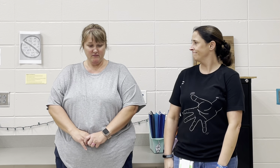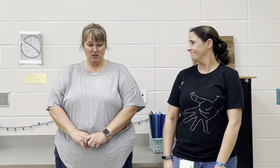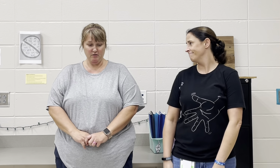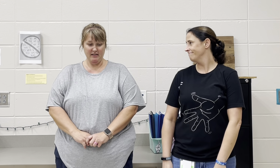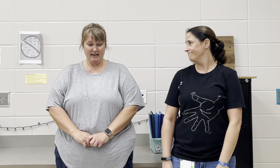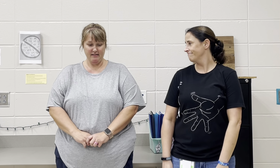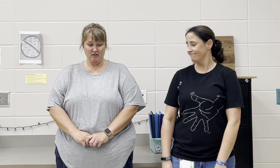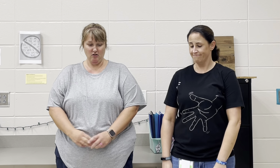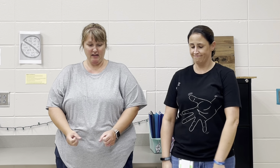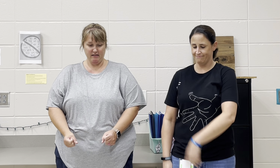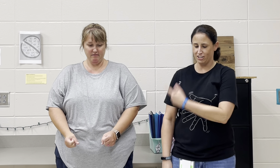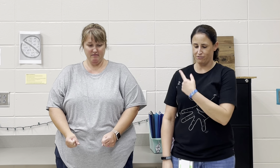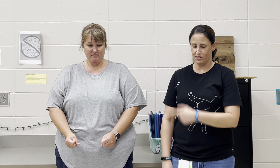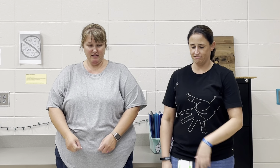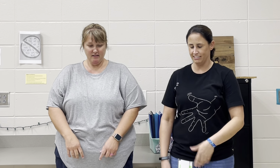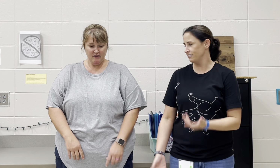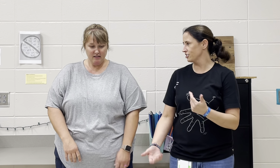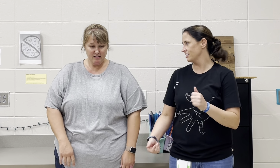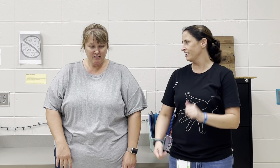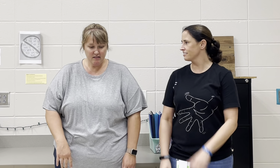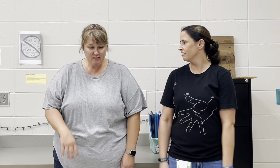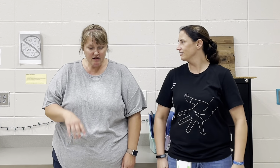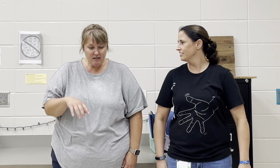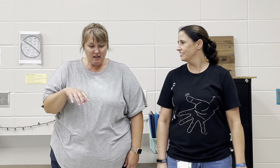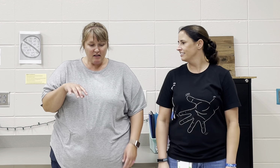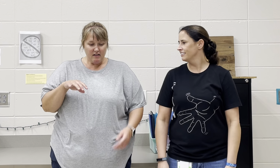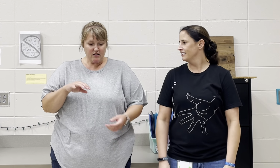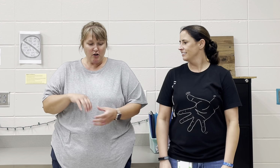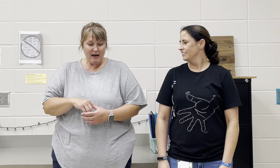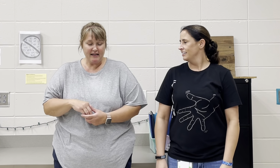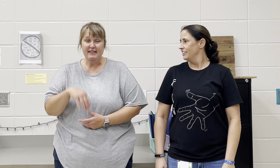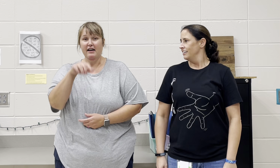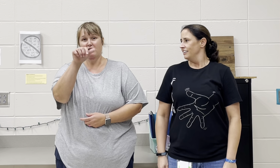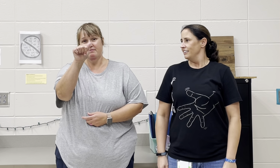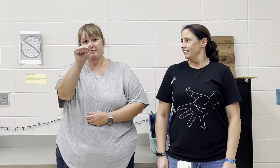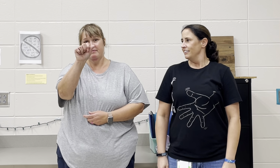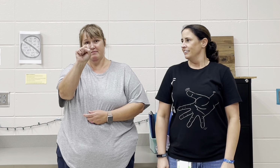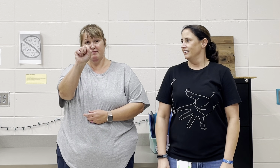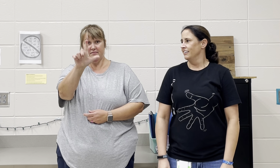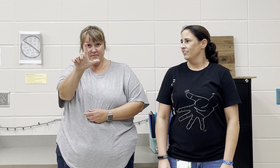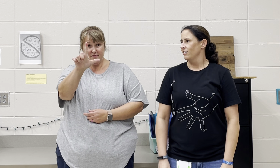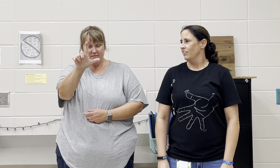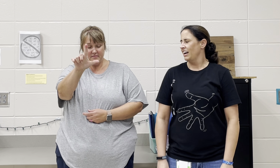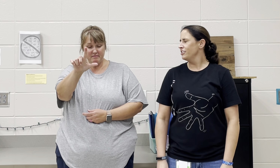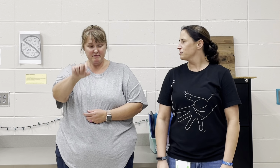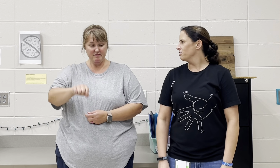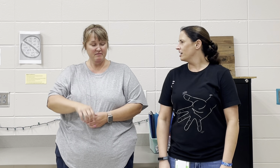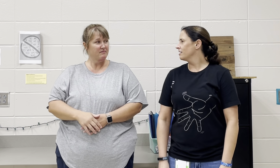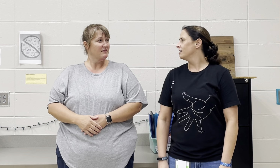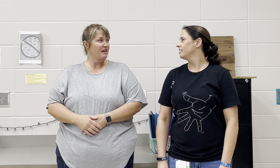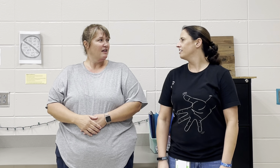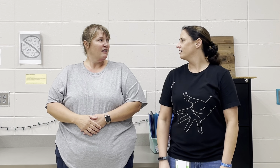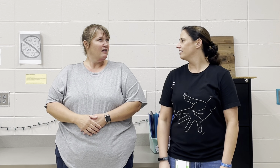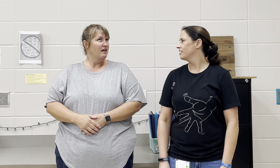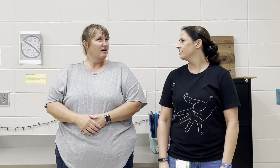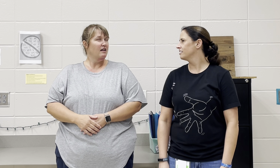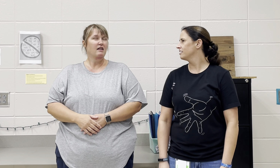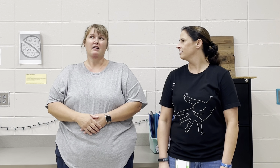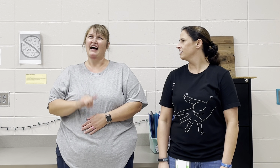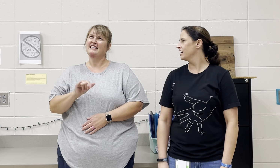You do an ASL or like? Go for it. Yeah, just ASL. So ASL? How do you spell that?